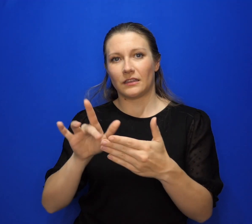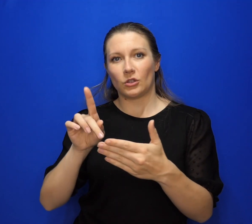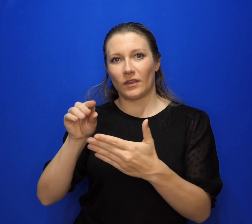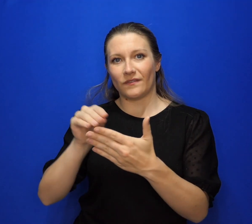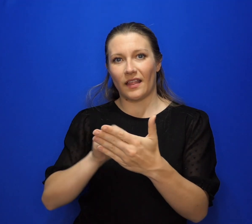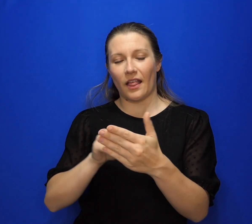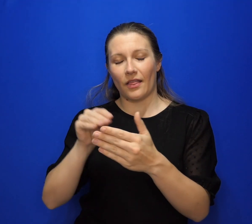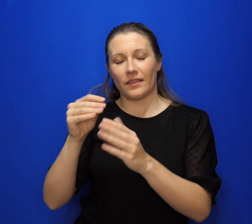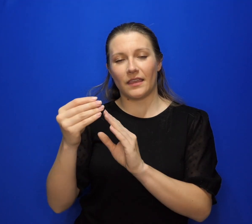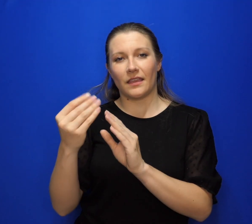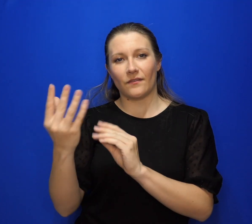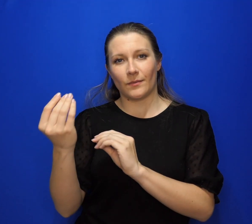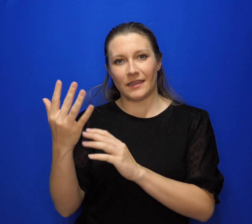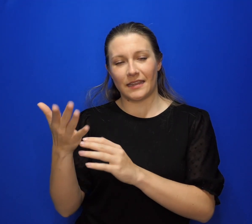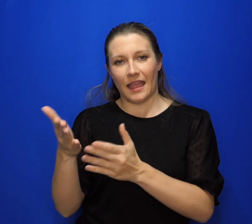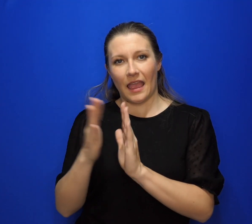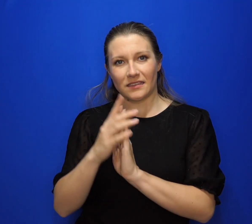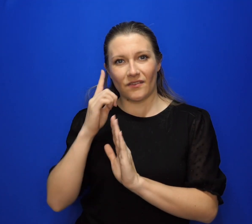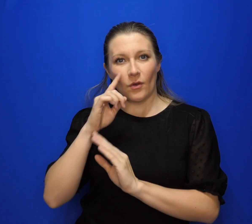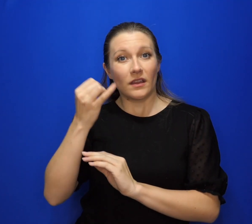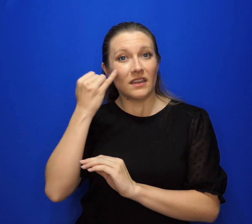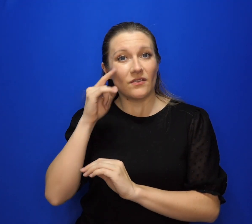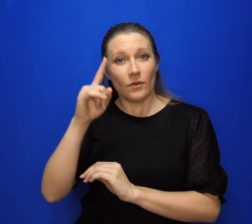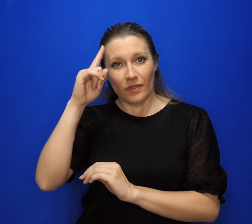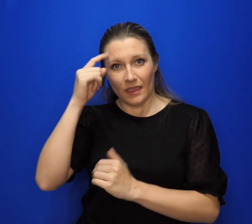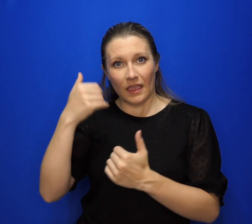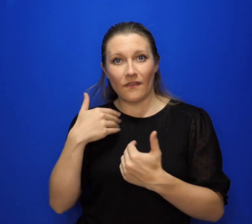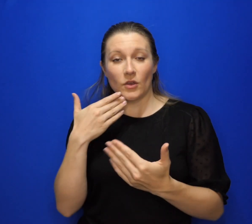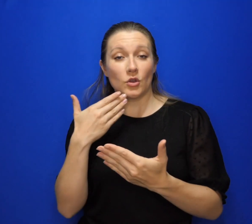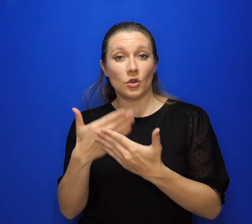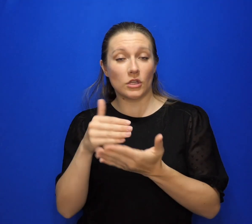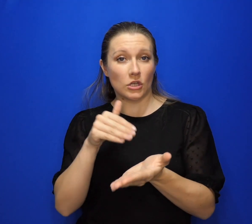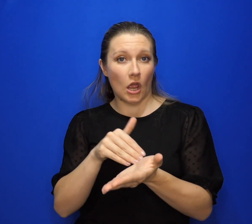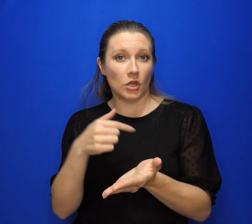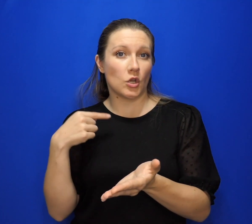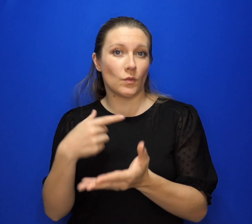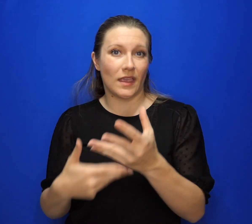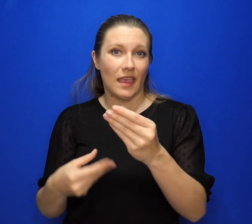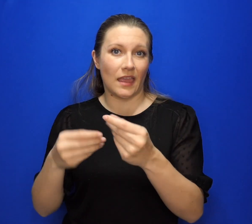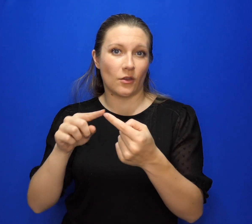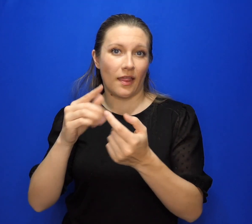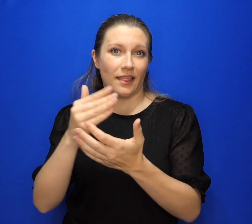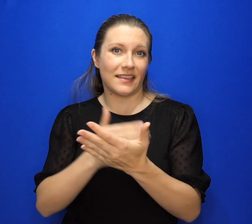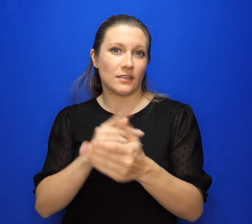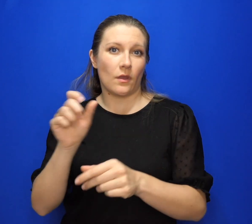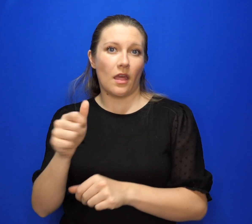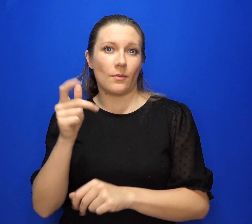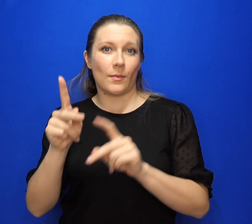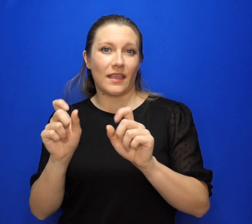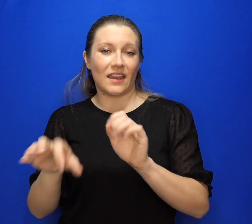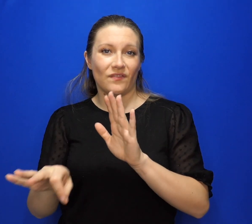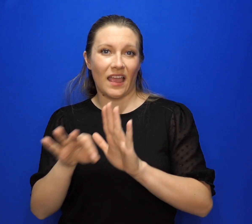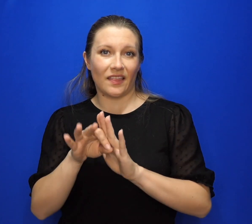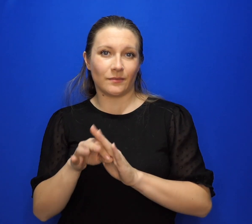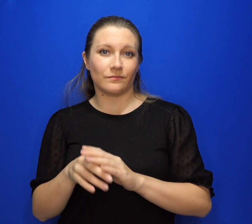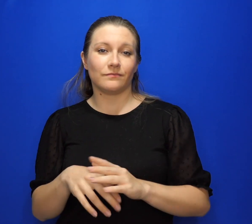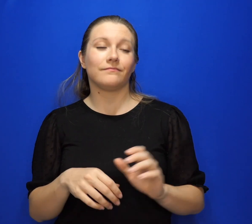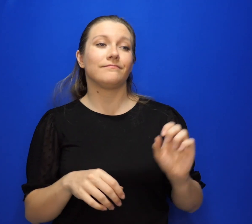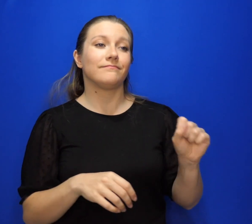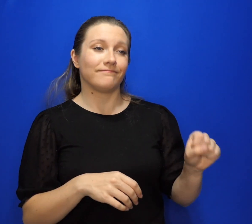great doctor, then we add them to the list so other people can find them. Yes. That's it. It's a great resource. It's a nice idea. Have that. I wish